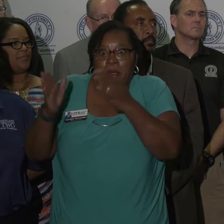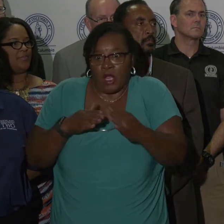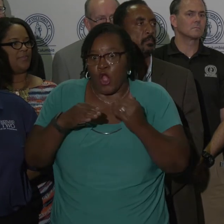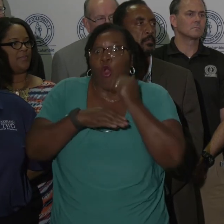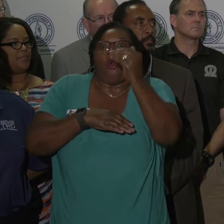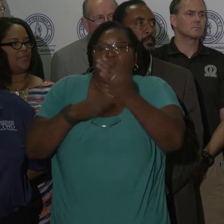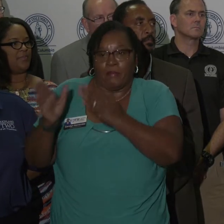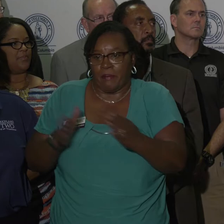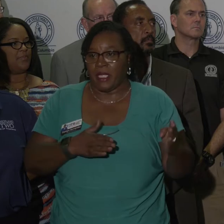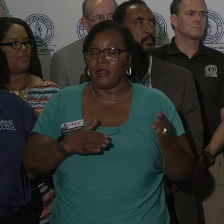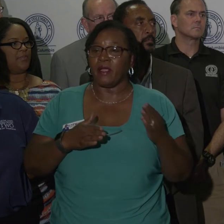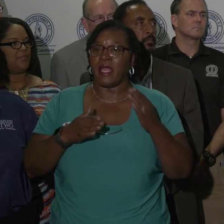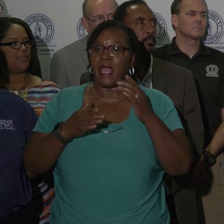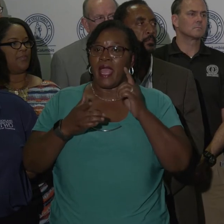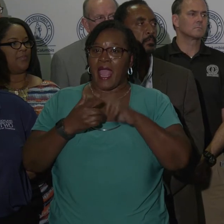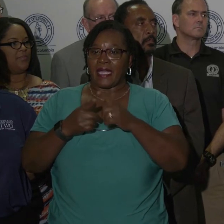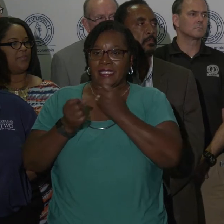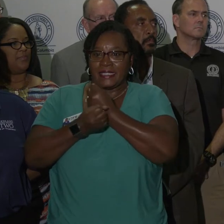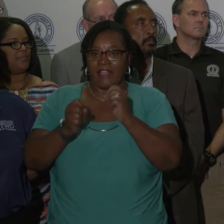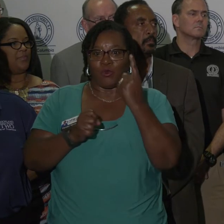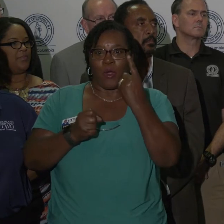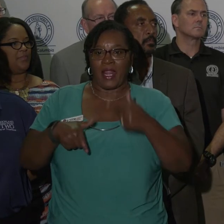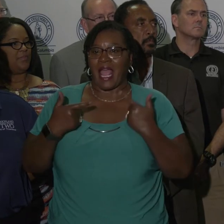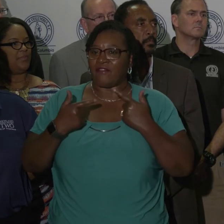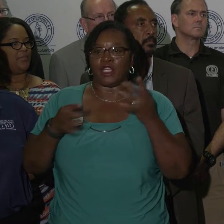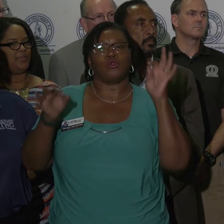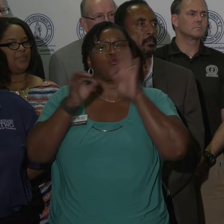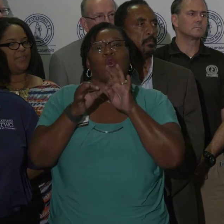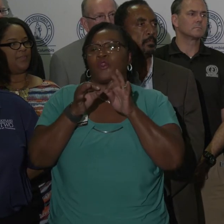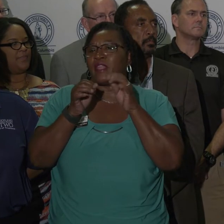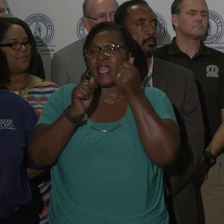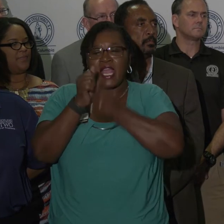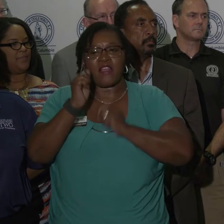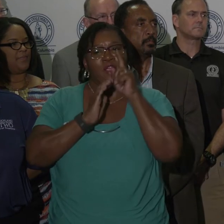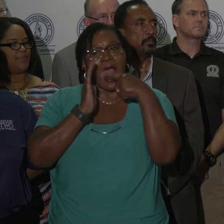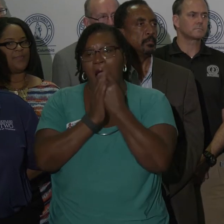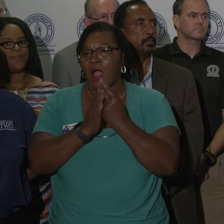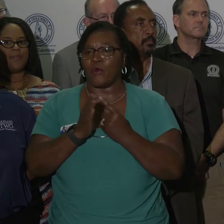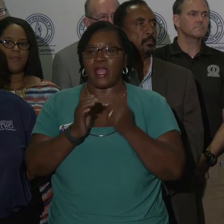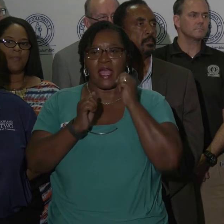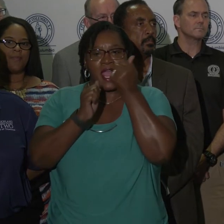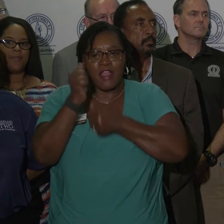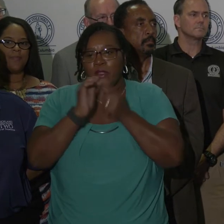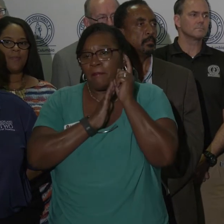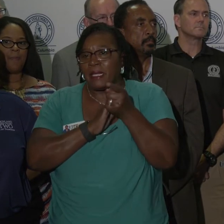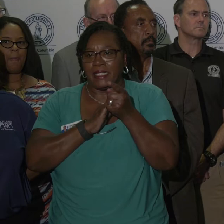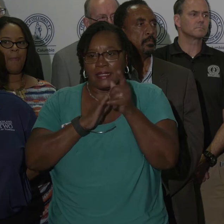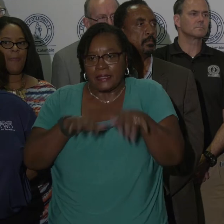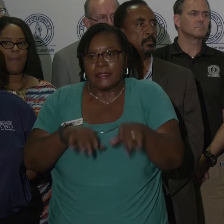over-prepare, and it saves one life, it was worth it. It was worth every hour and minute spent.